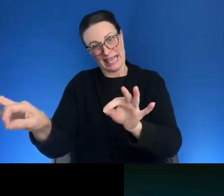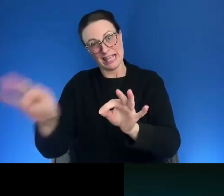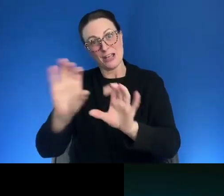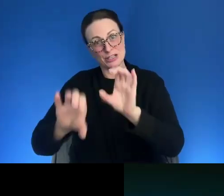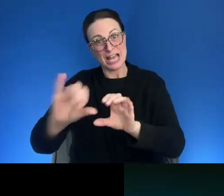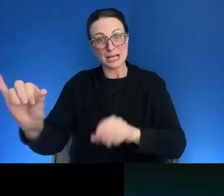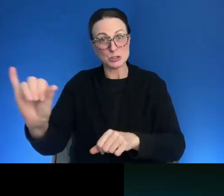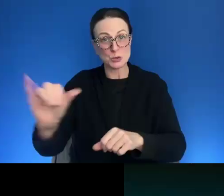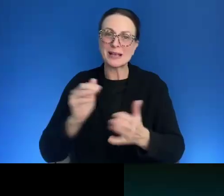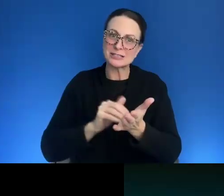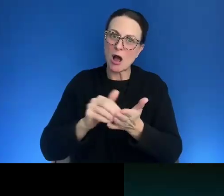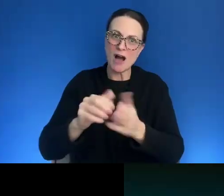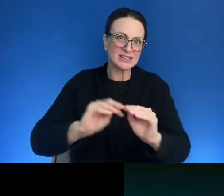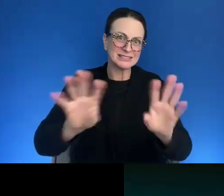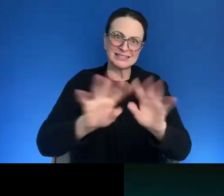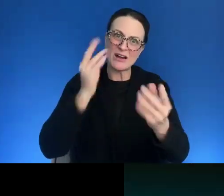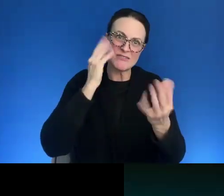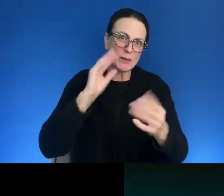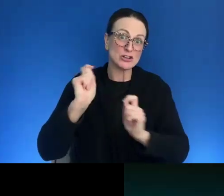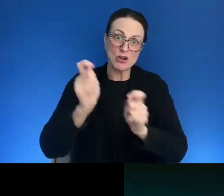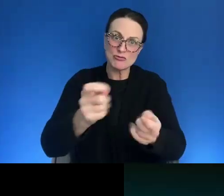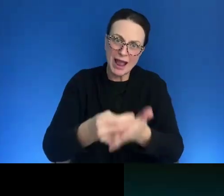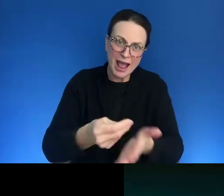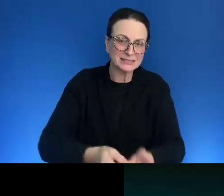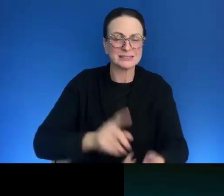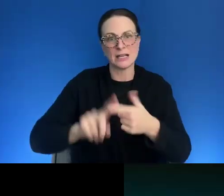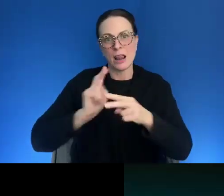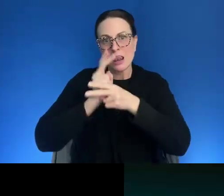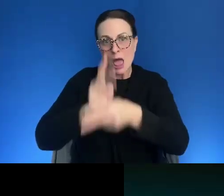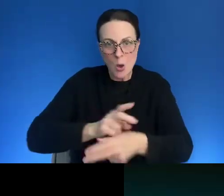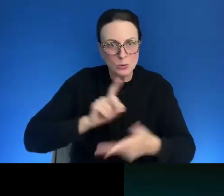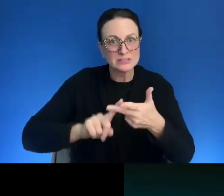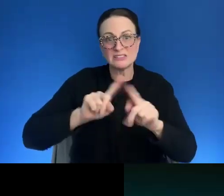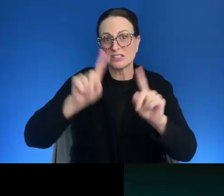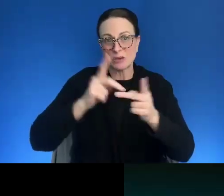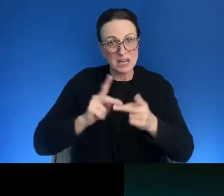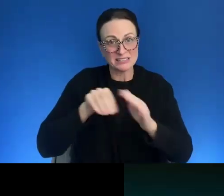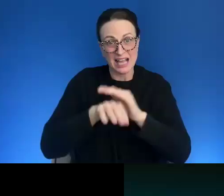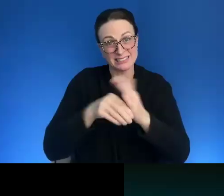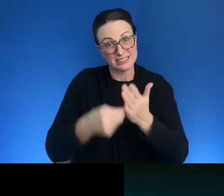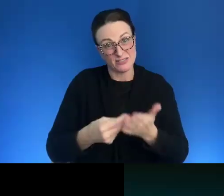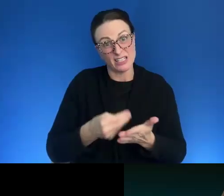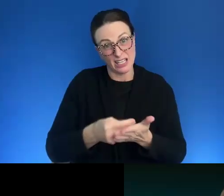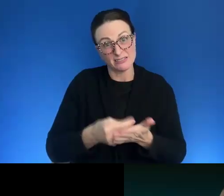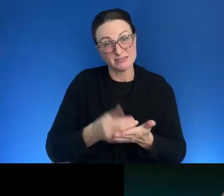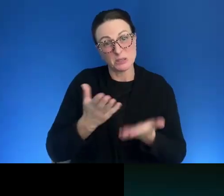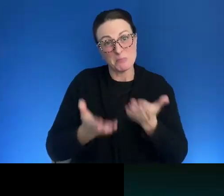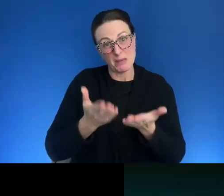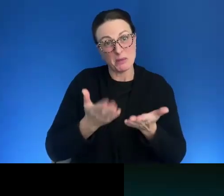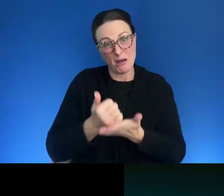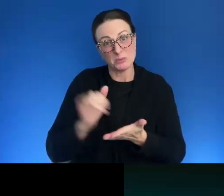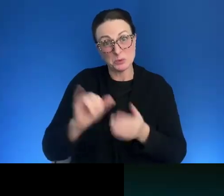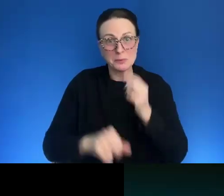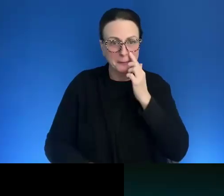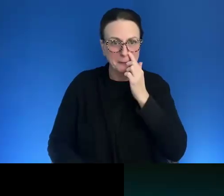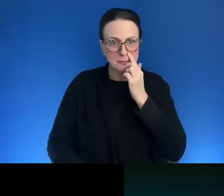too, because we often send out information on grants and loans and different places that you can access funding. So that might be helpful as